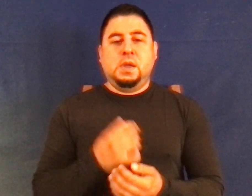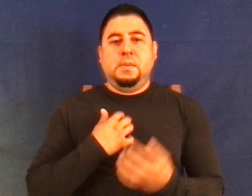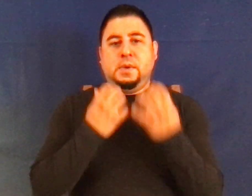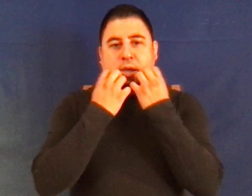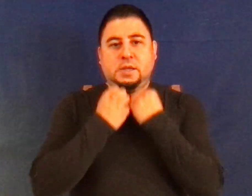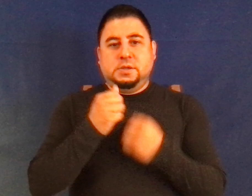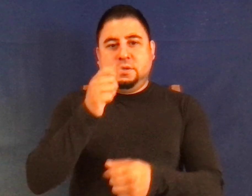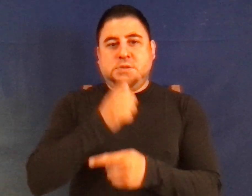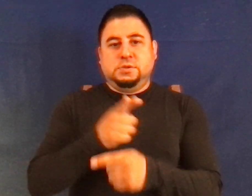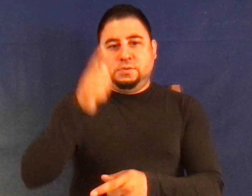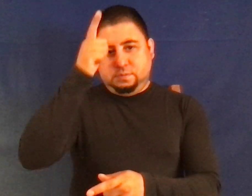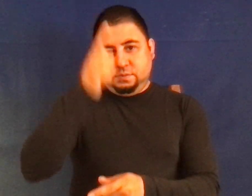and brothers in Christ,